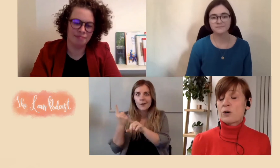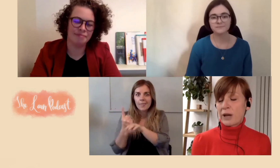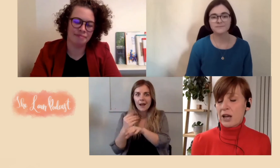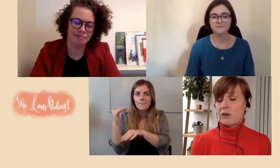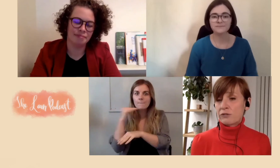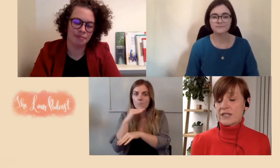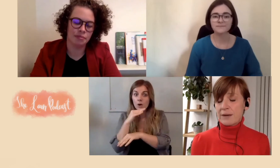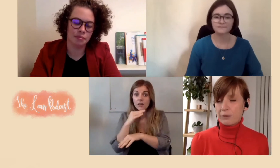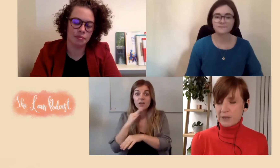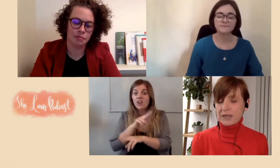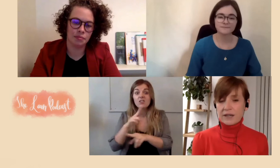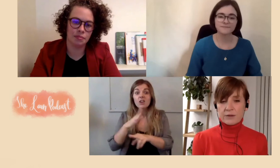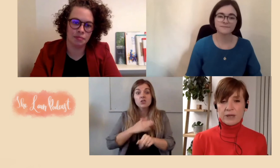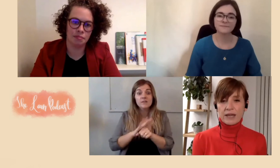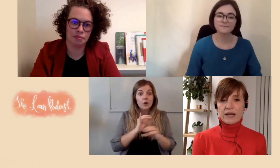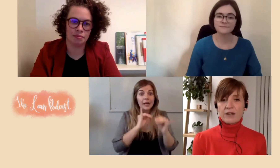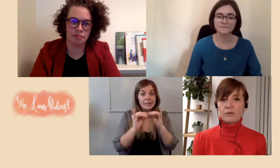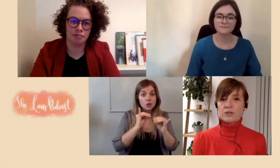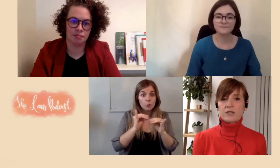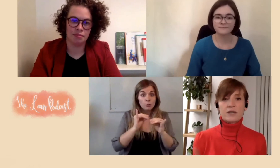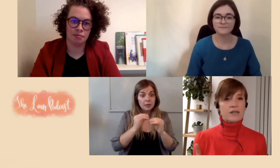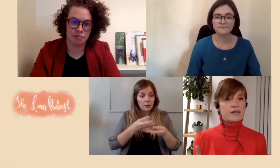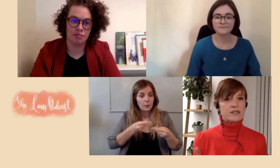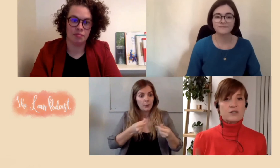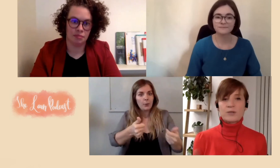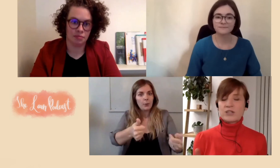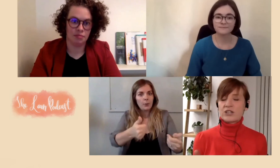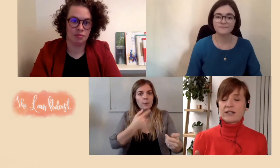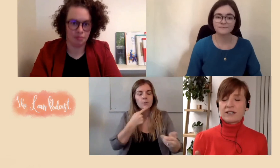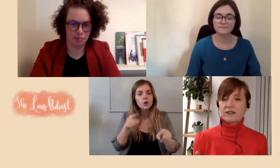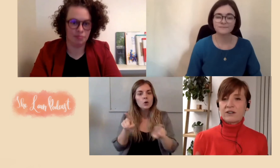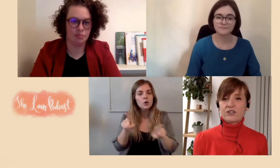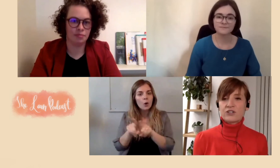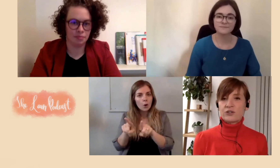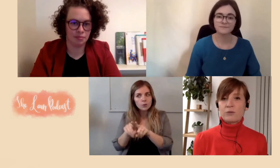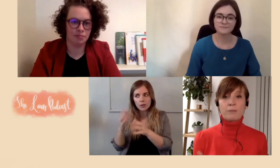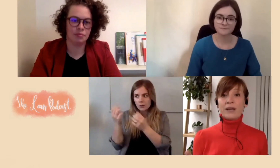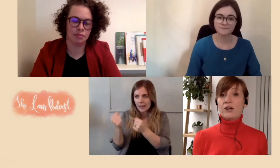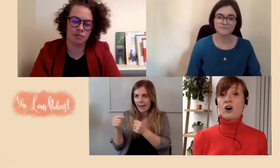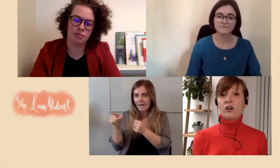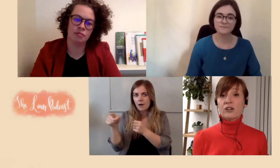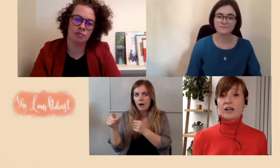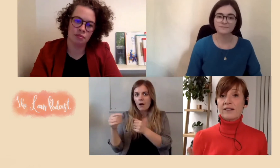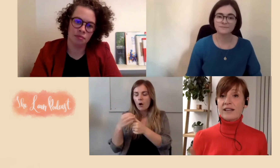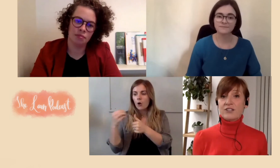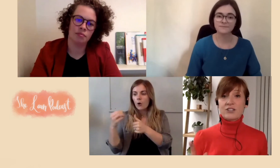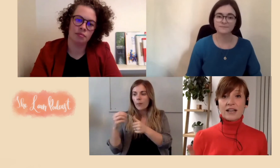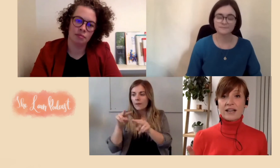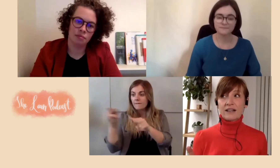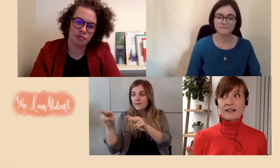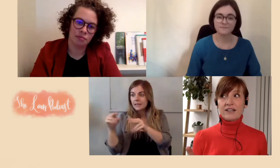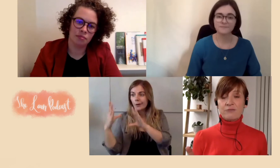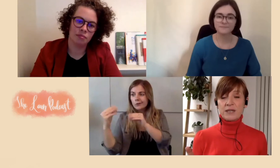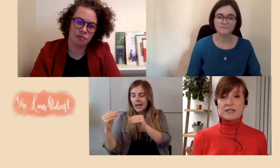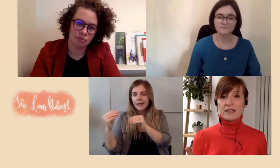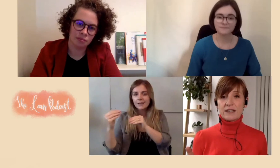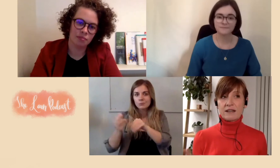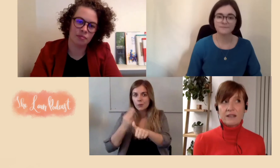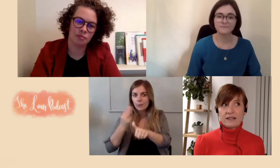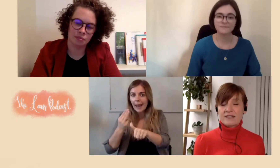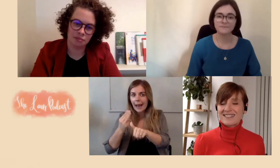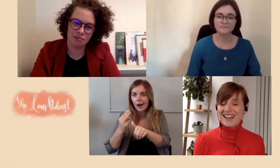to prepare, to debrief, to be yourself, talk about that boundary between the personal and professional. I mean, we're still there